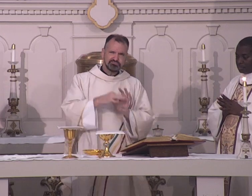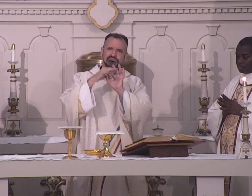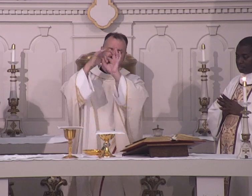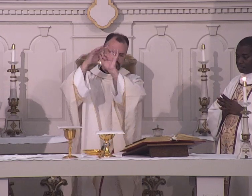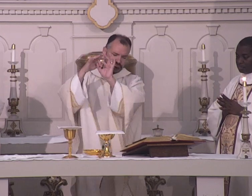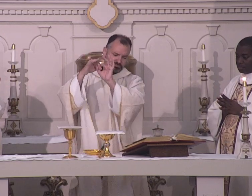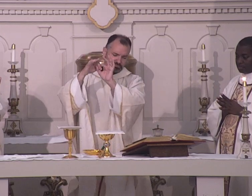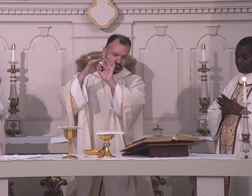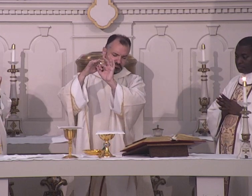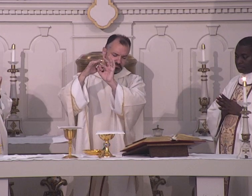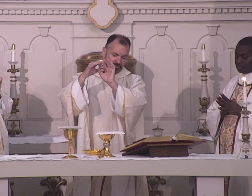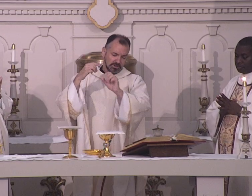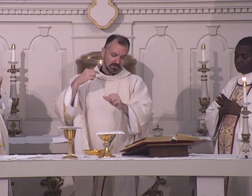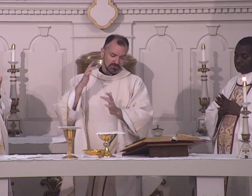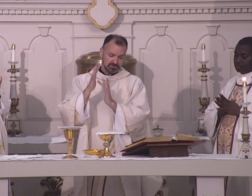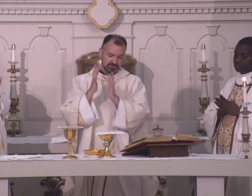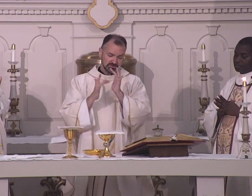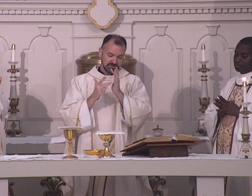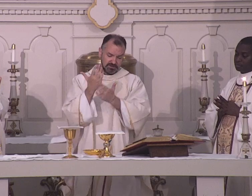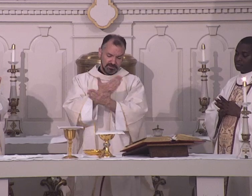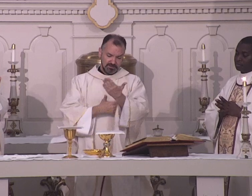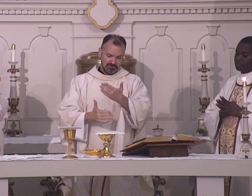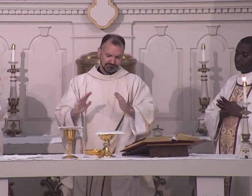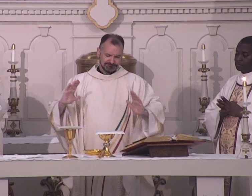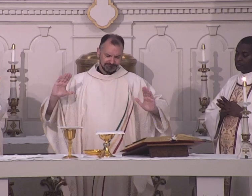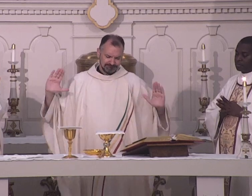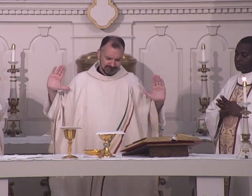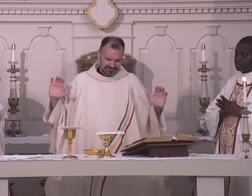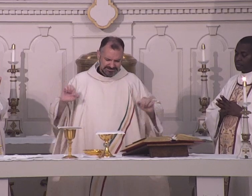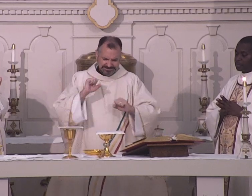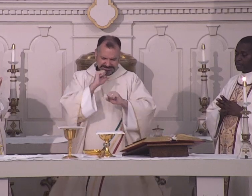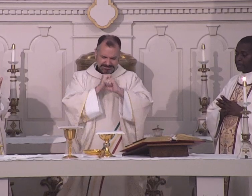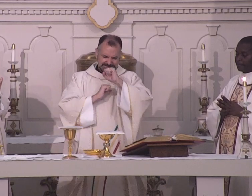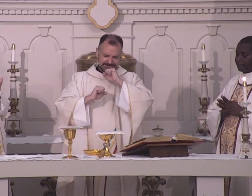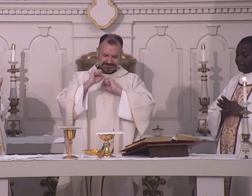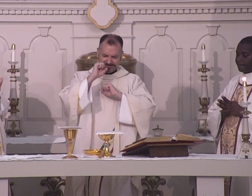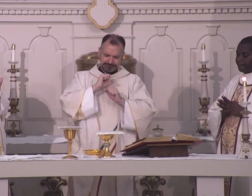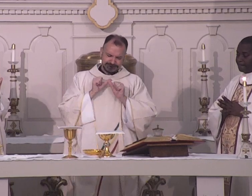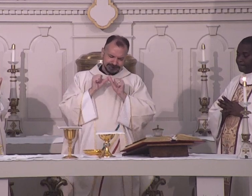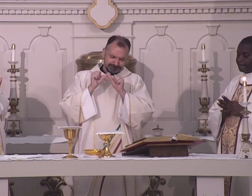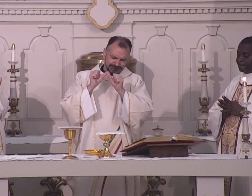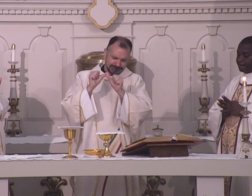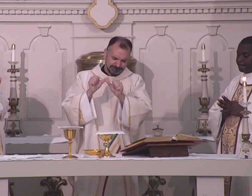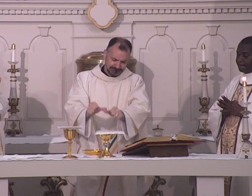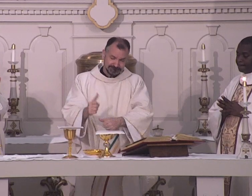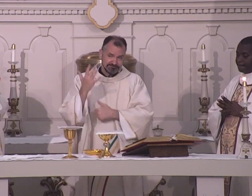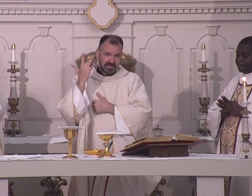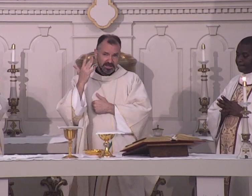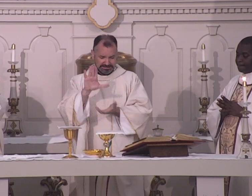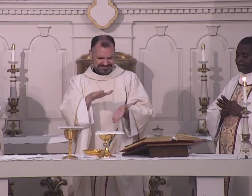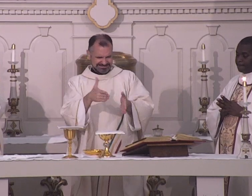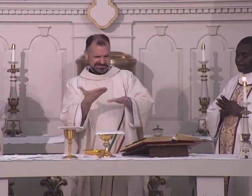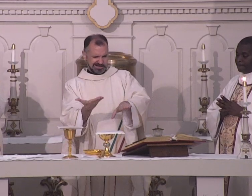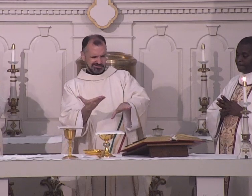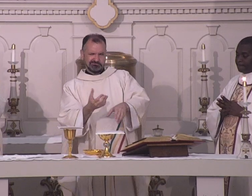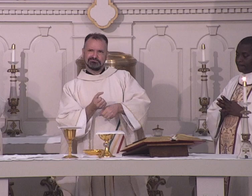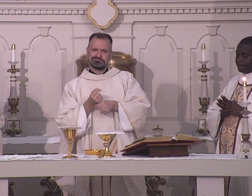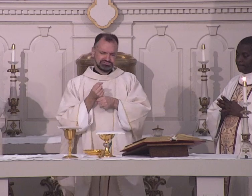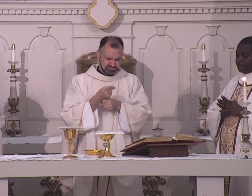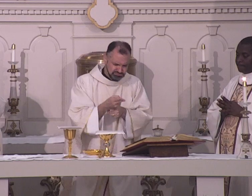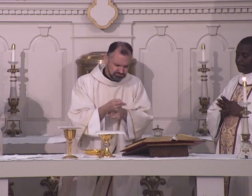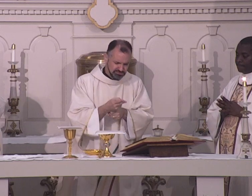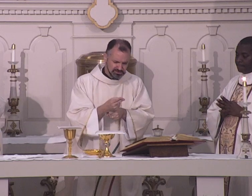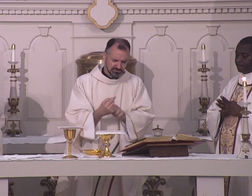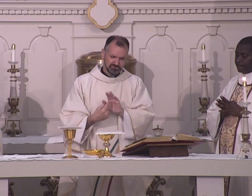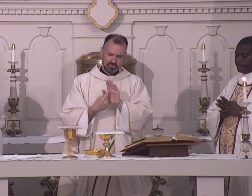holy people, he stretched out his hands as he endured his passion, so as to break the bonds